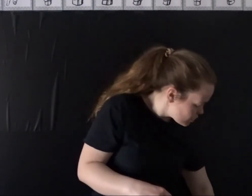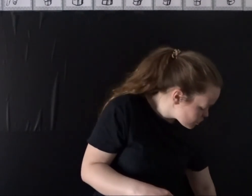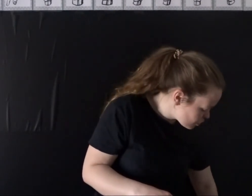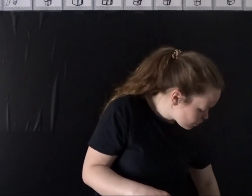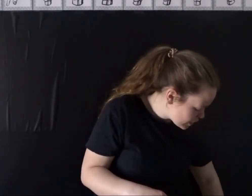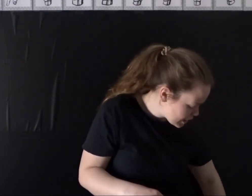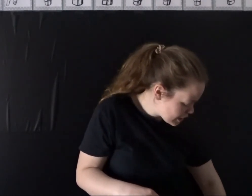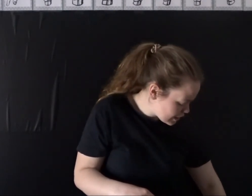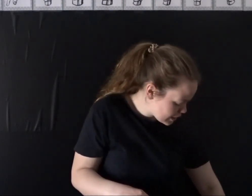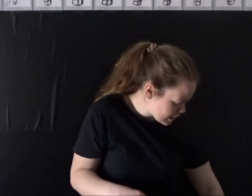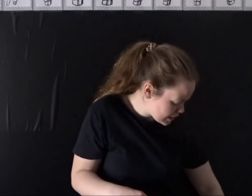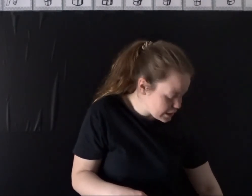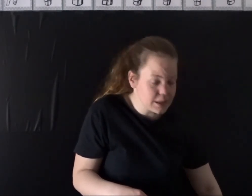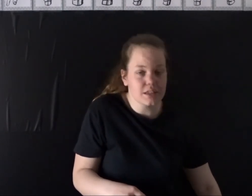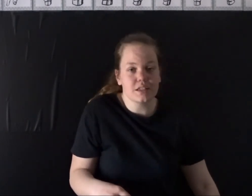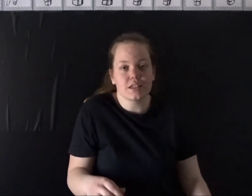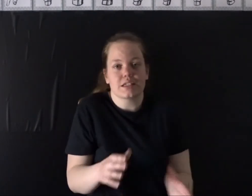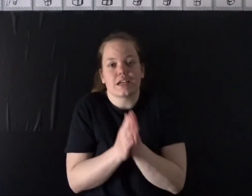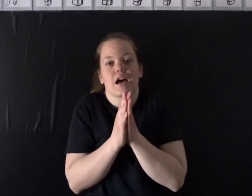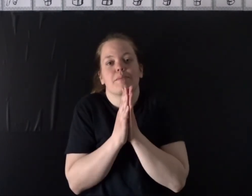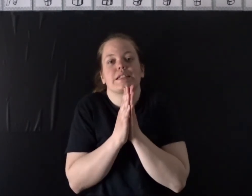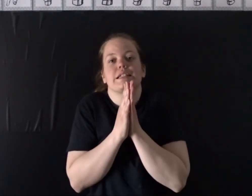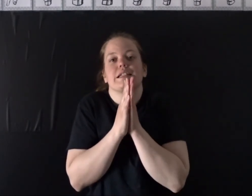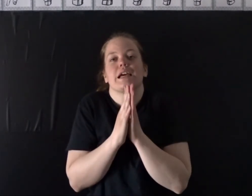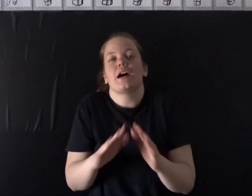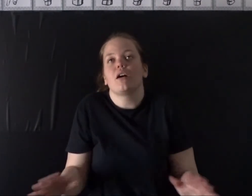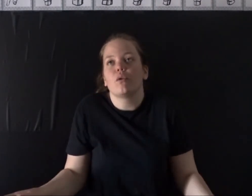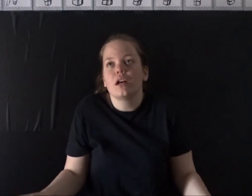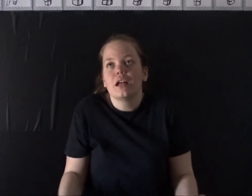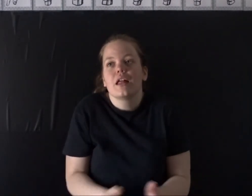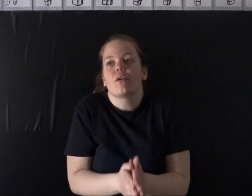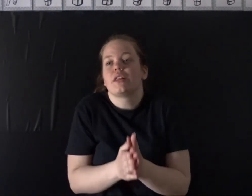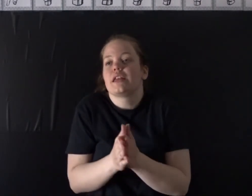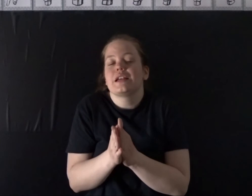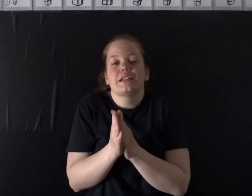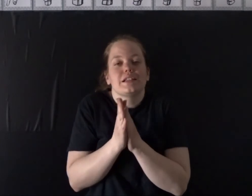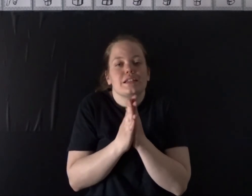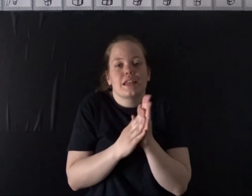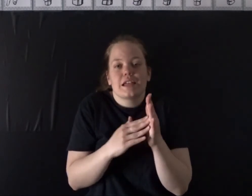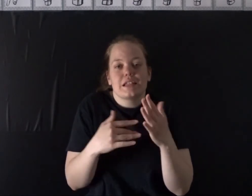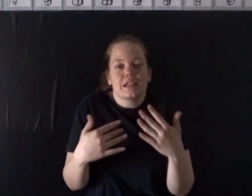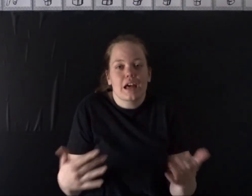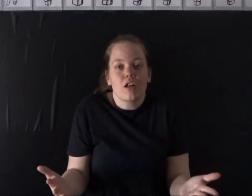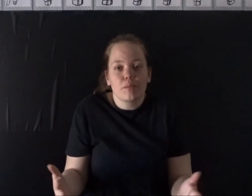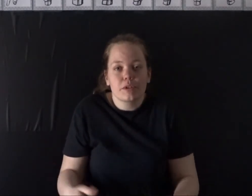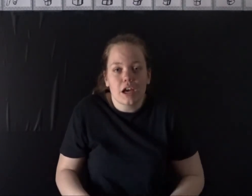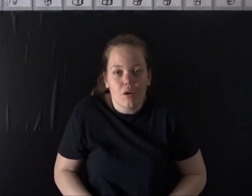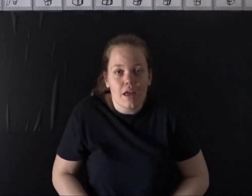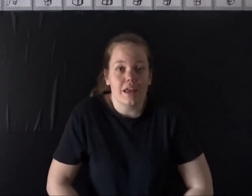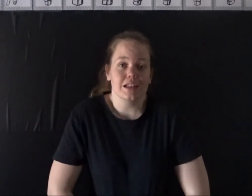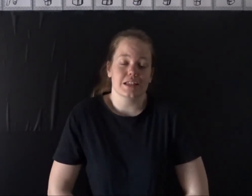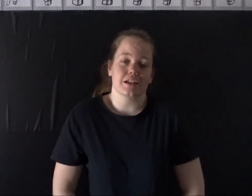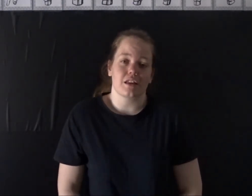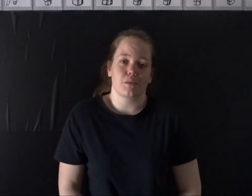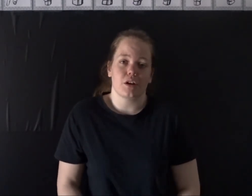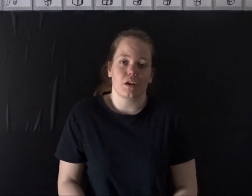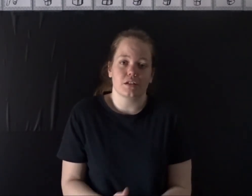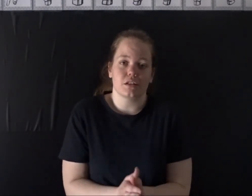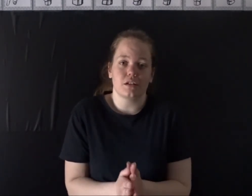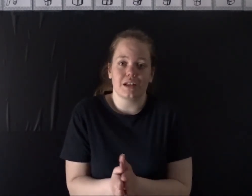control. It needs to stop now, or they need help now, and that's the sign that we are going to learn, and it's